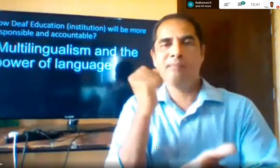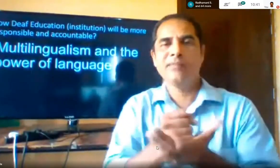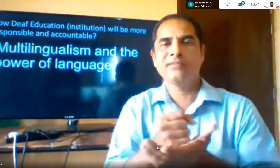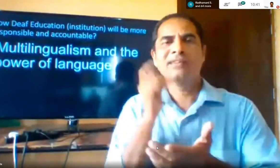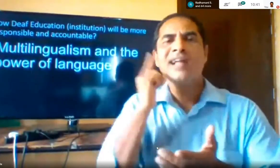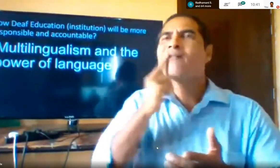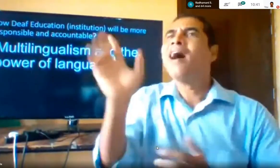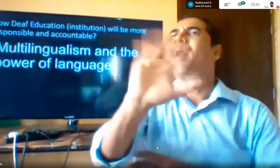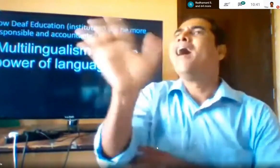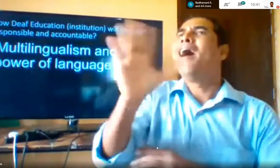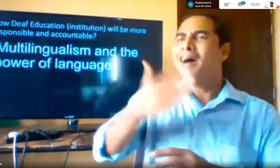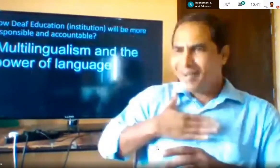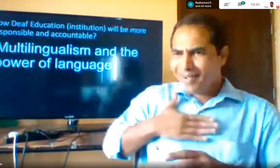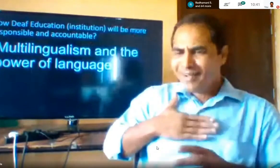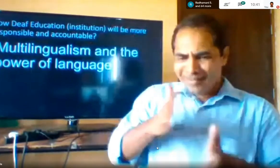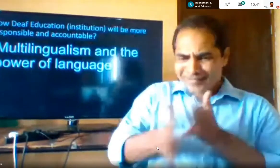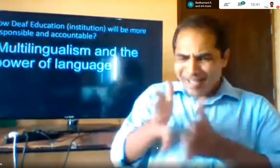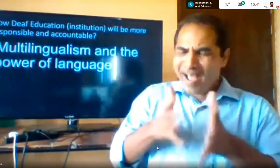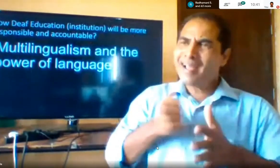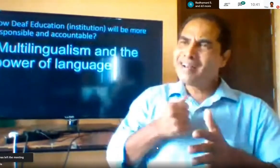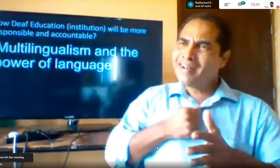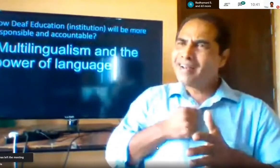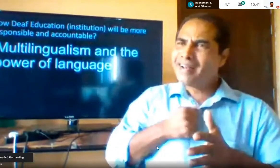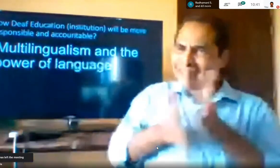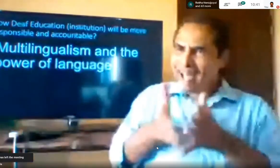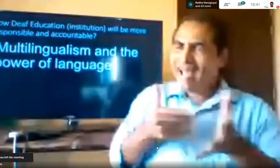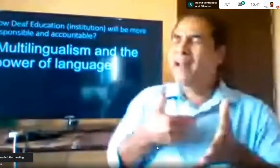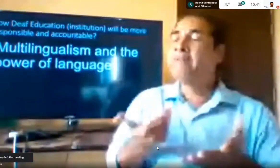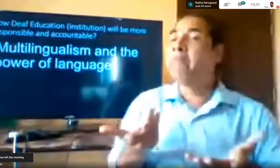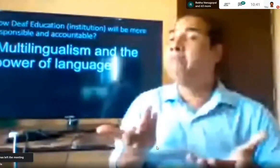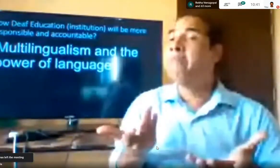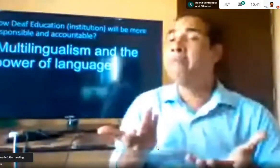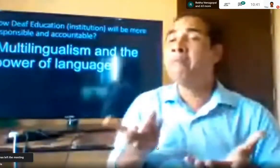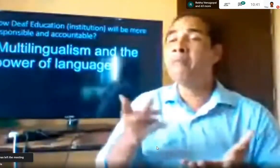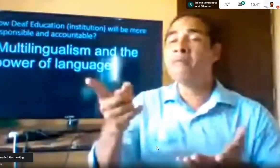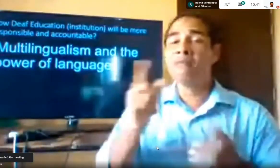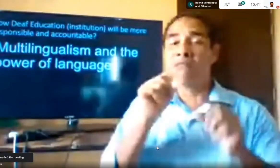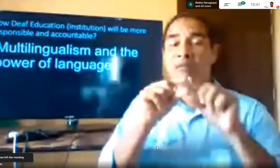education. Example, in Kerala, we have to learn mother tongue Malayalam, but for